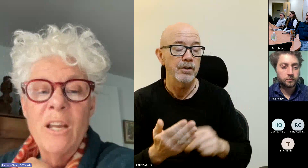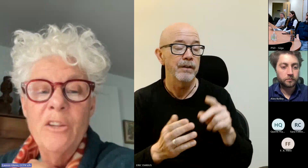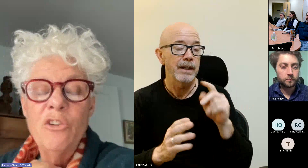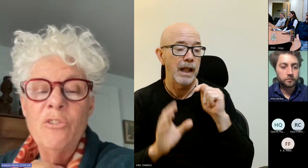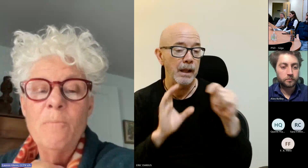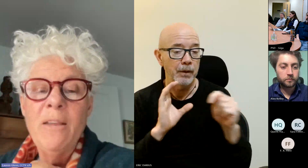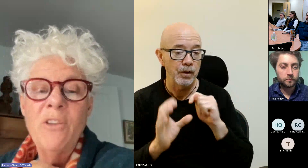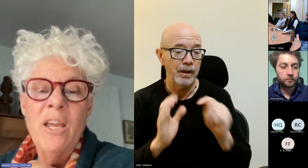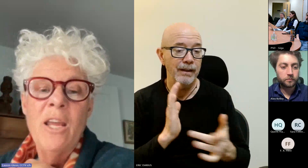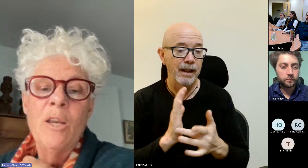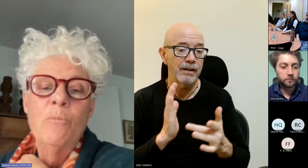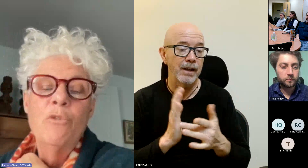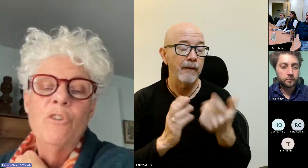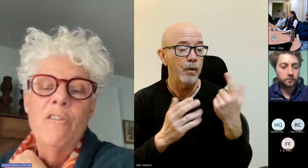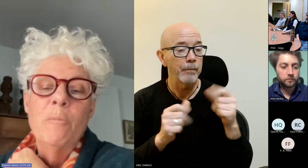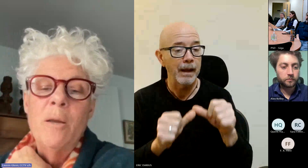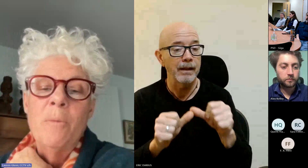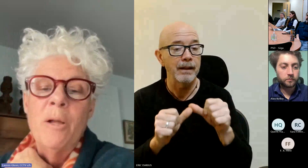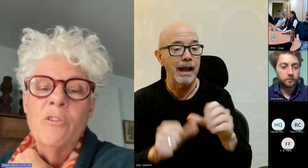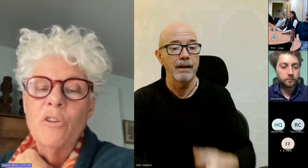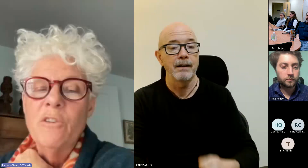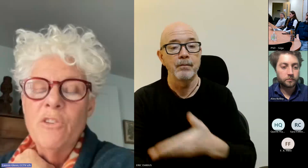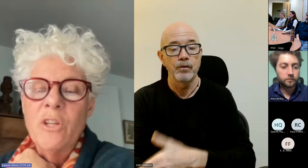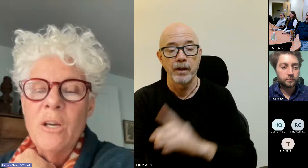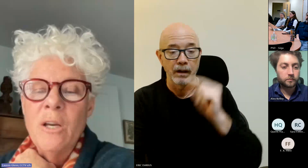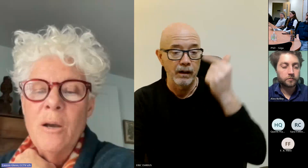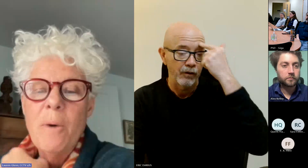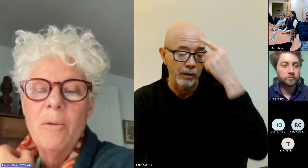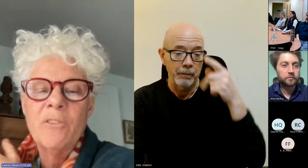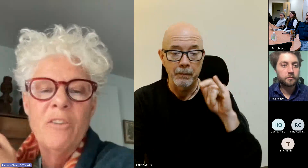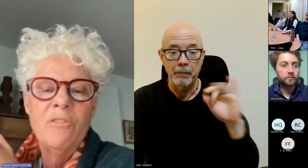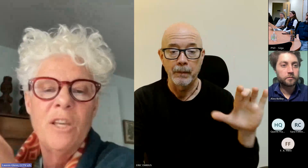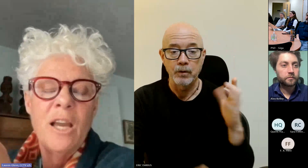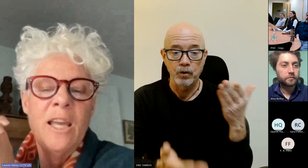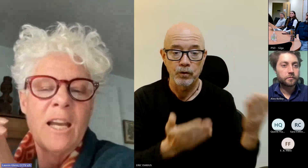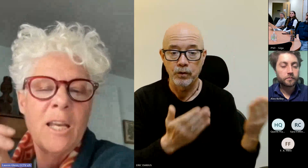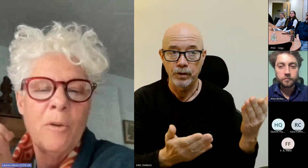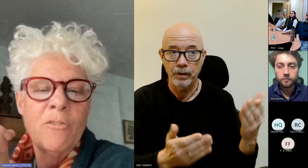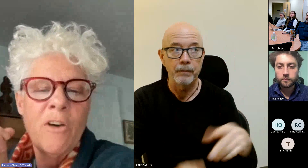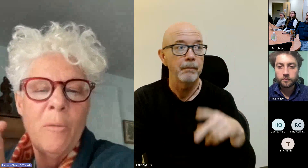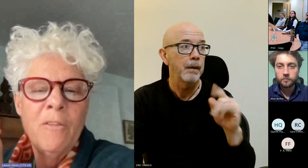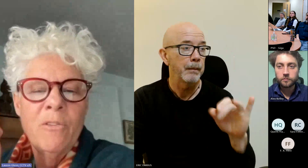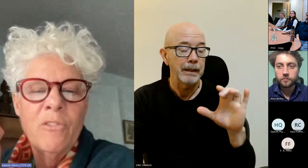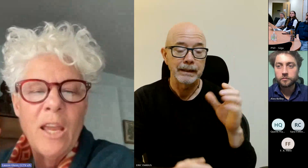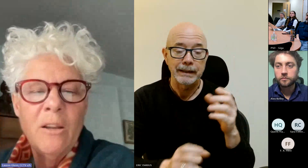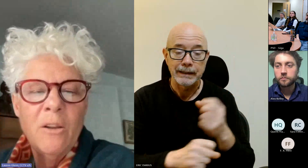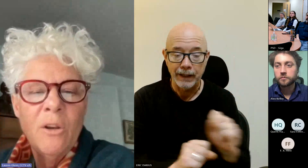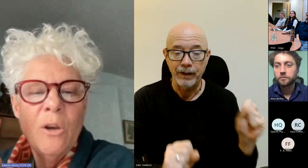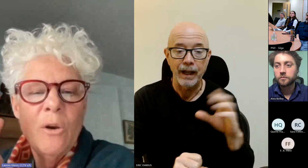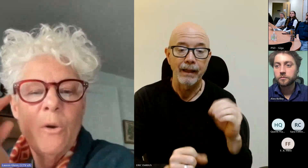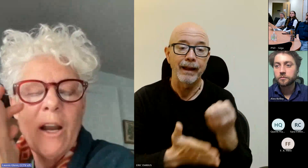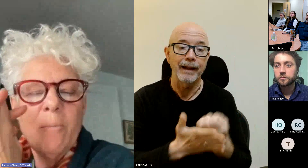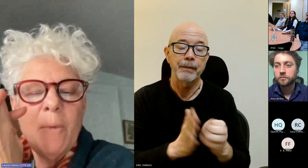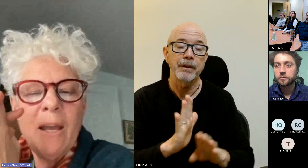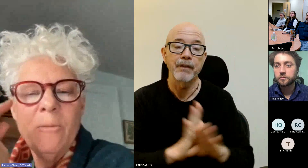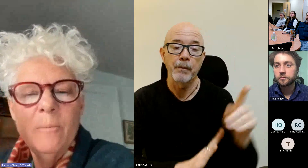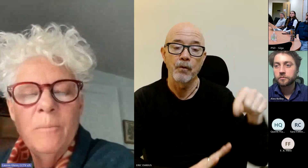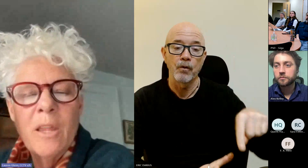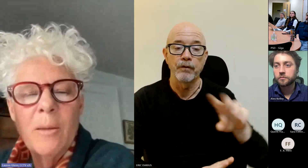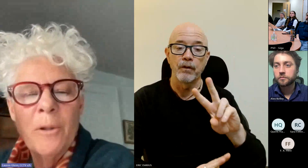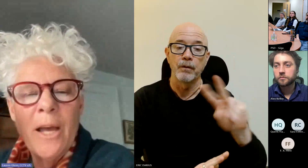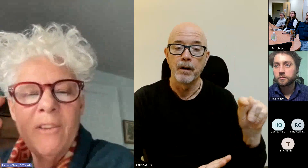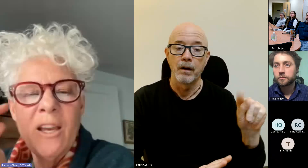telecommunications technology to maintain and improve government and public services, public safety, and the economic development of the state. We